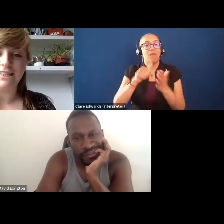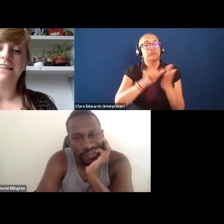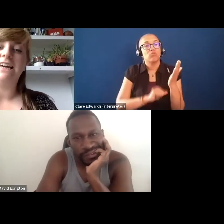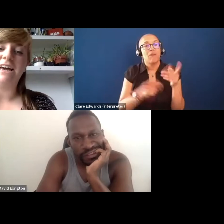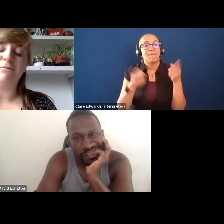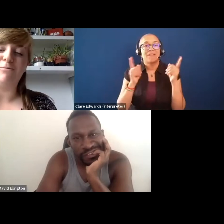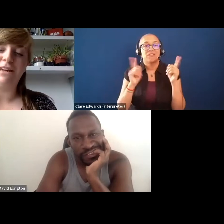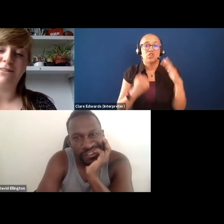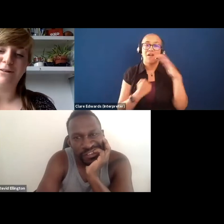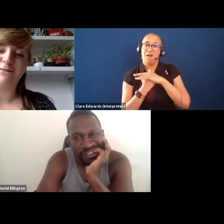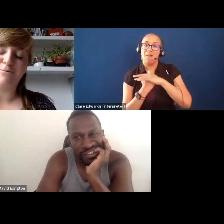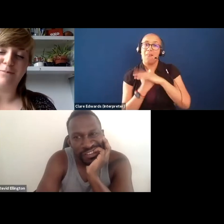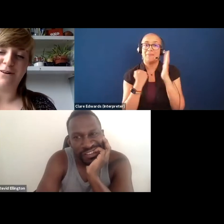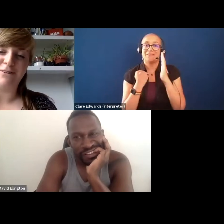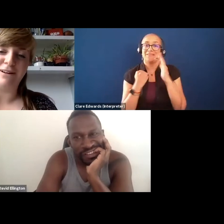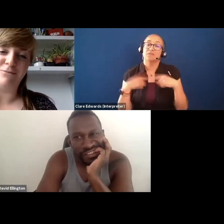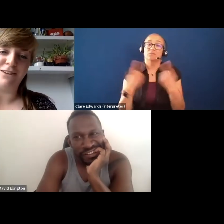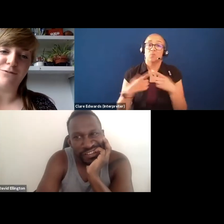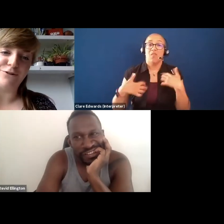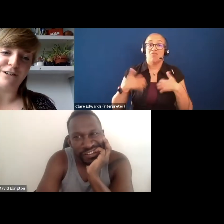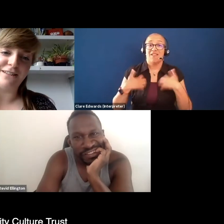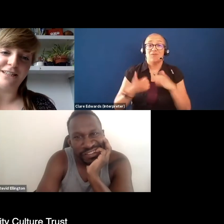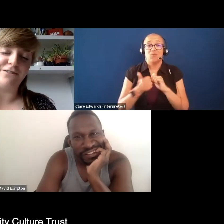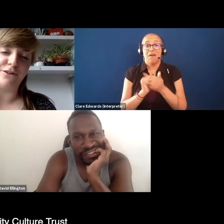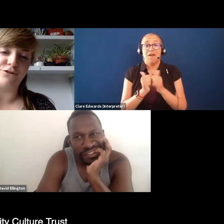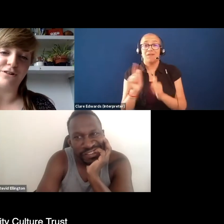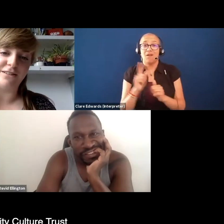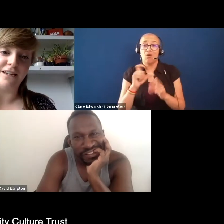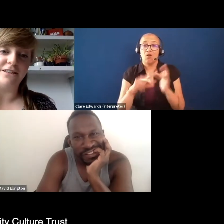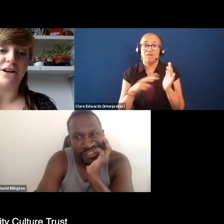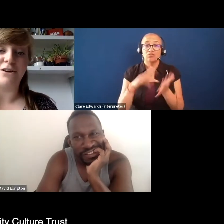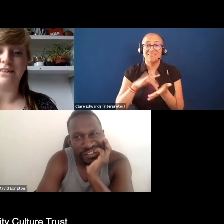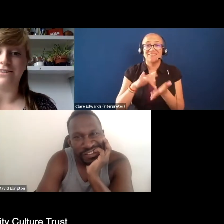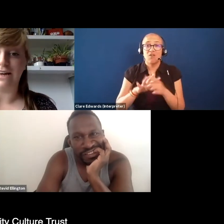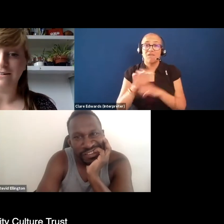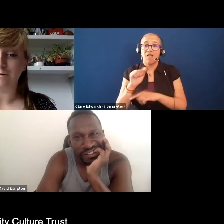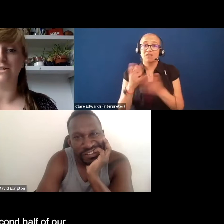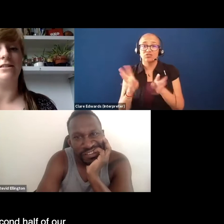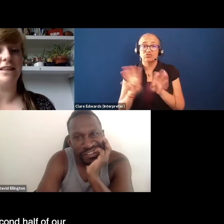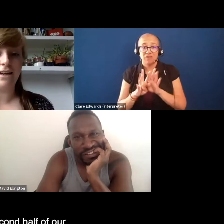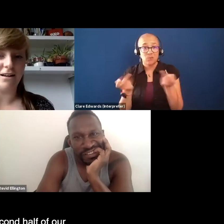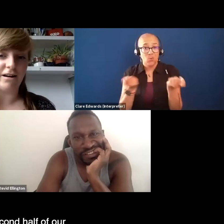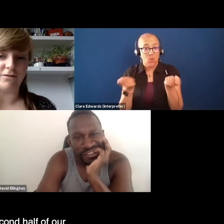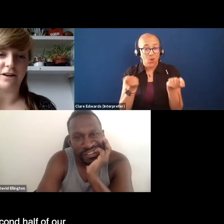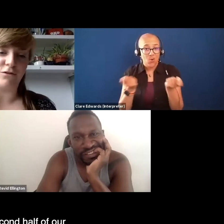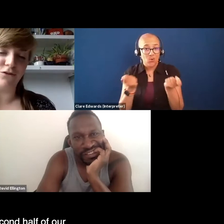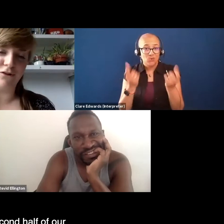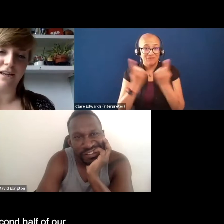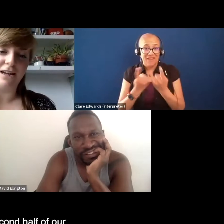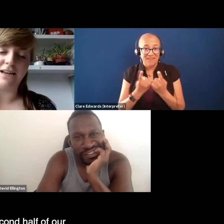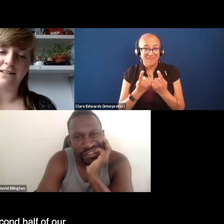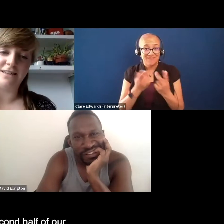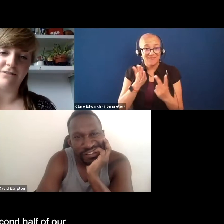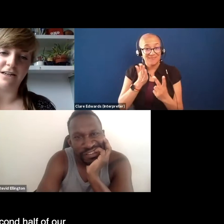Unlimited and we are thrilled to be partnering with Coventry City of Culture Trust to host this event, which is the second half of our